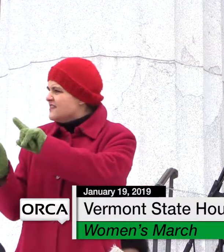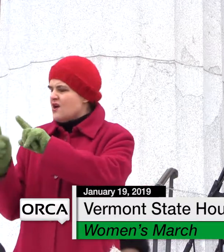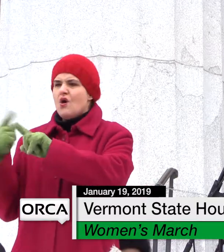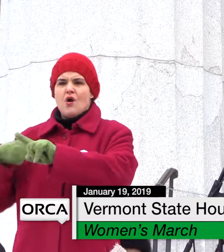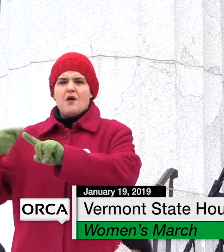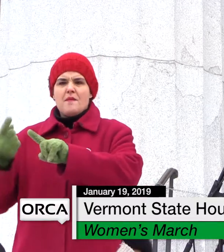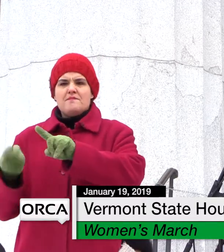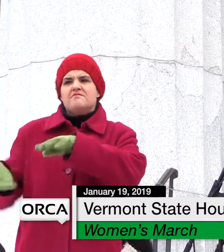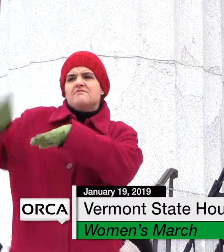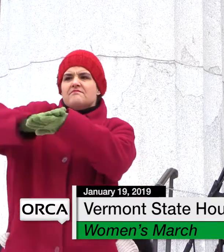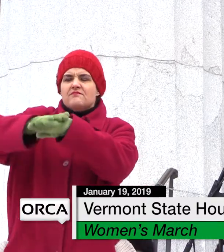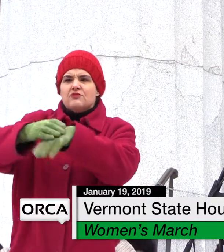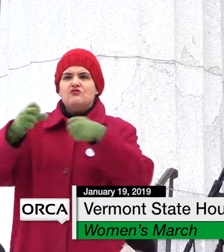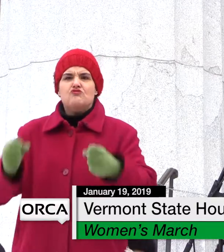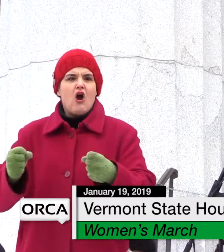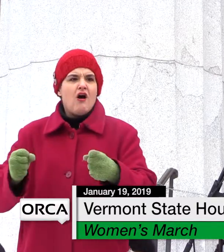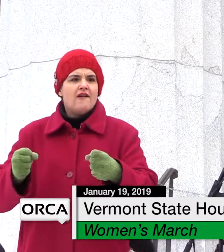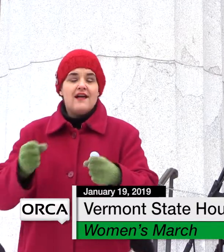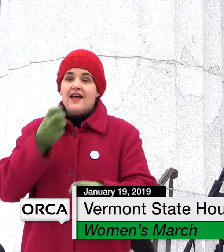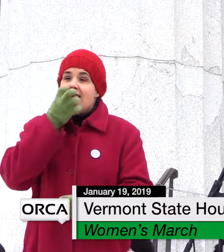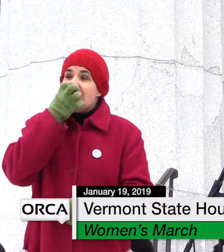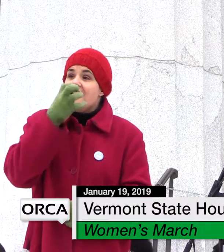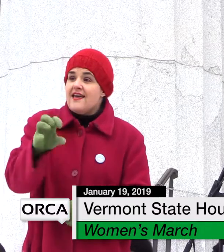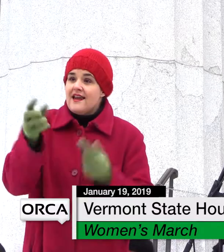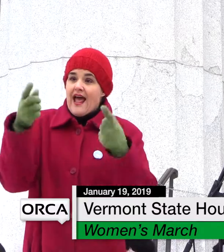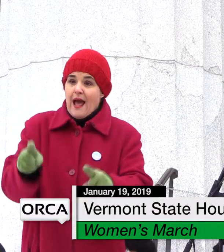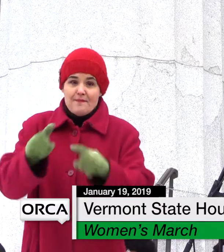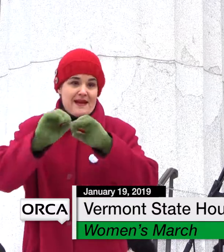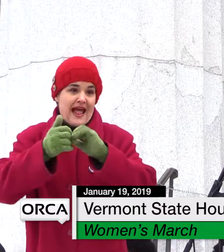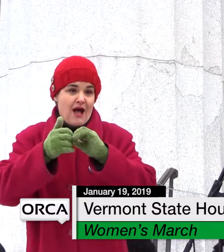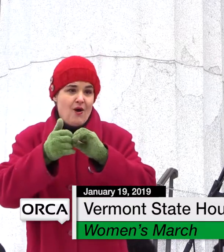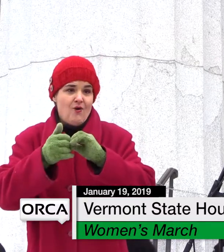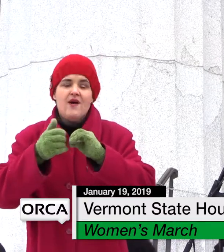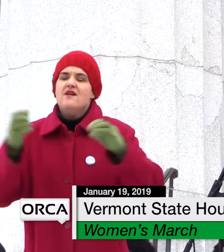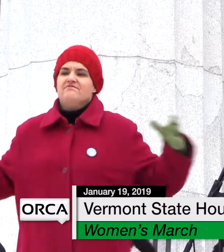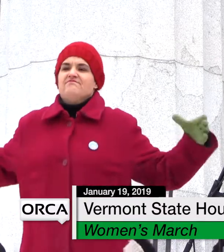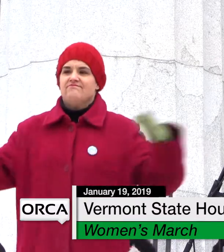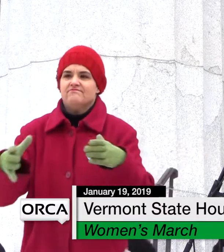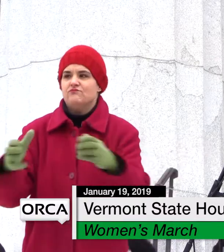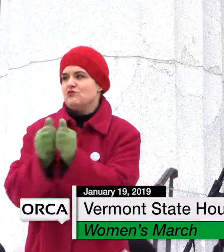heat only comes from being together.